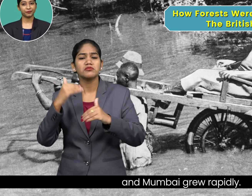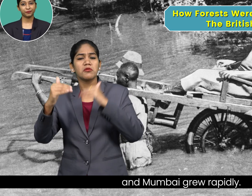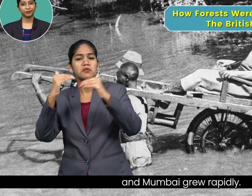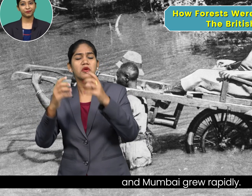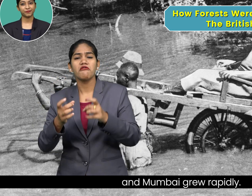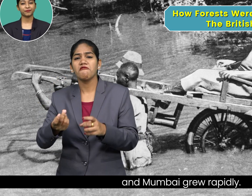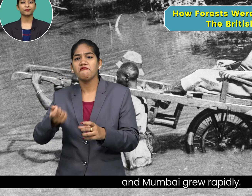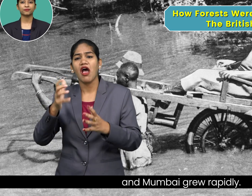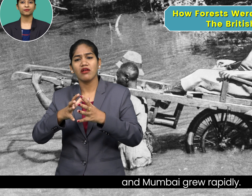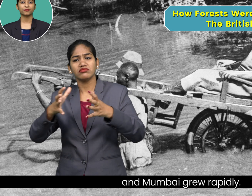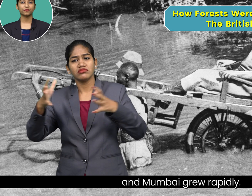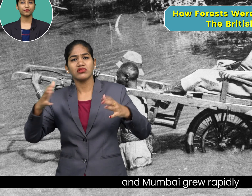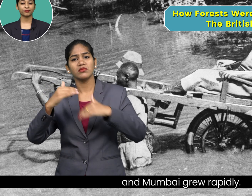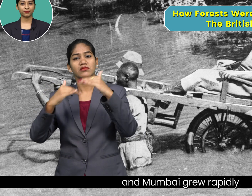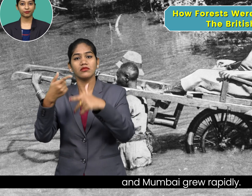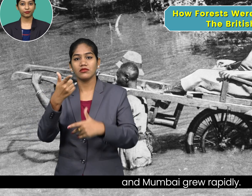rapidly.